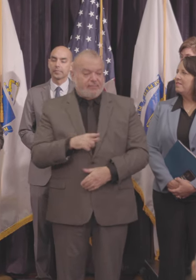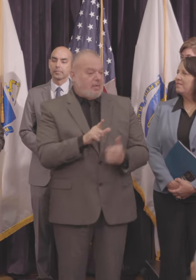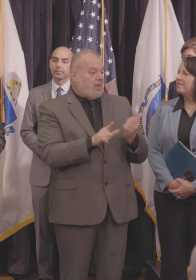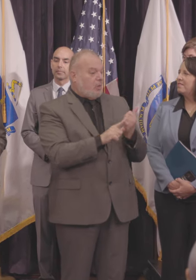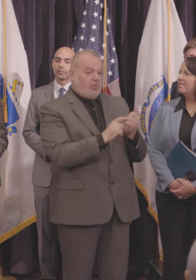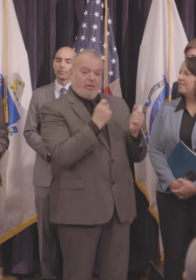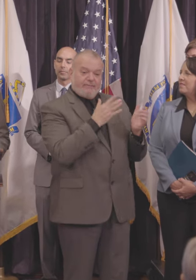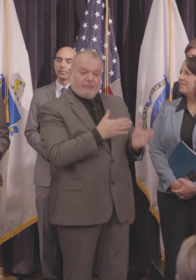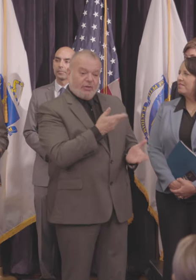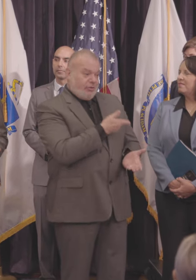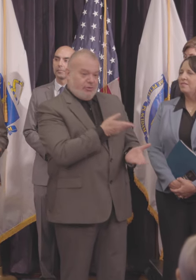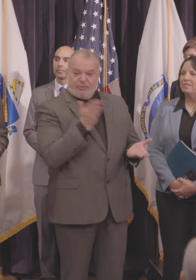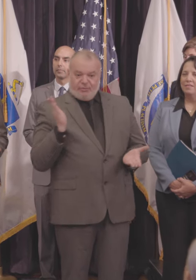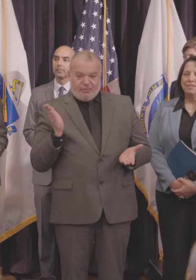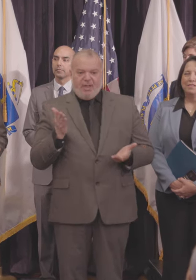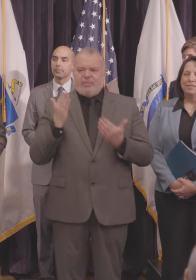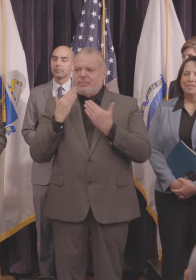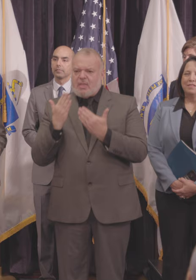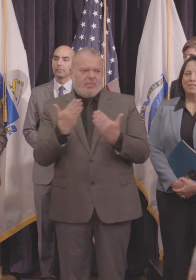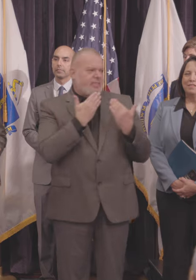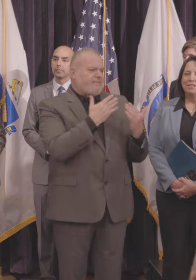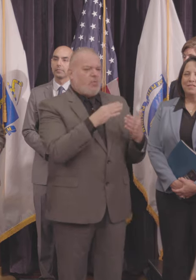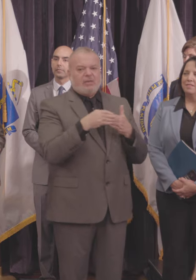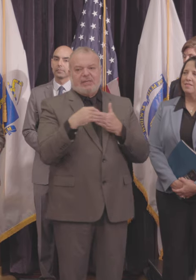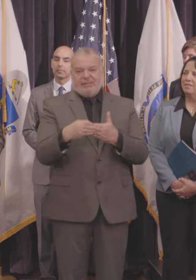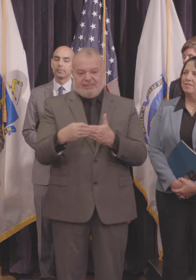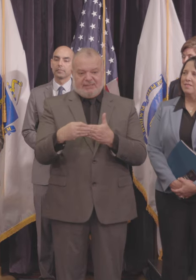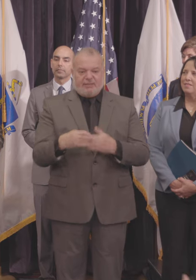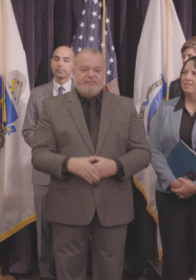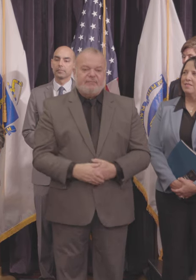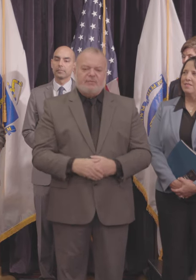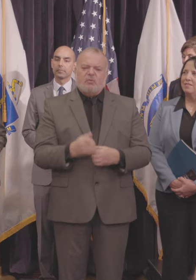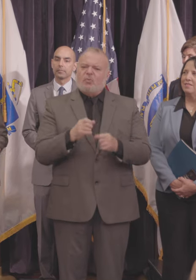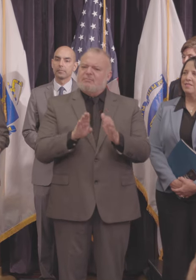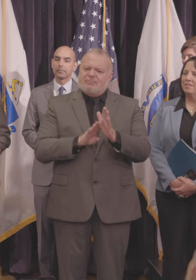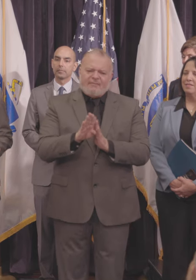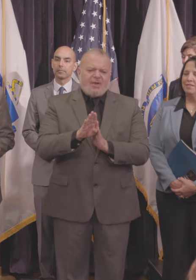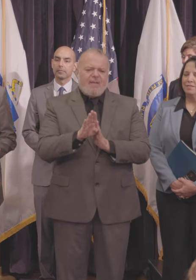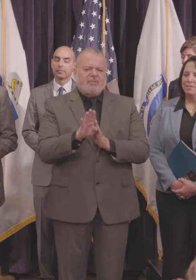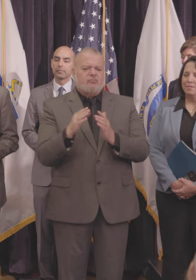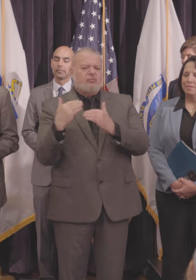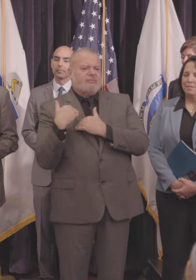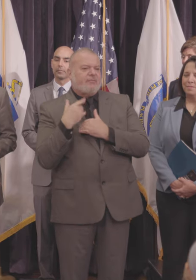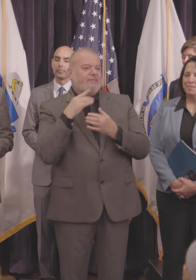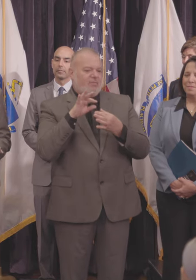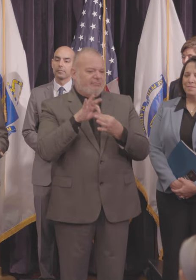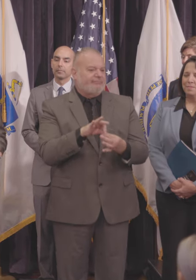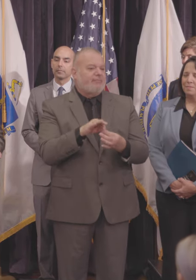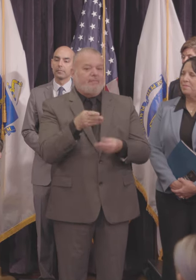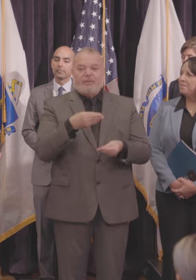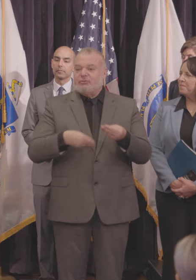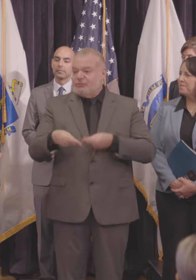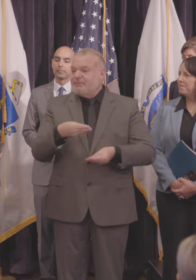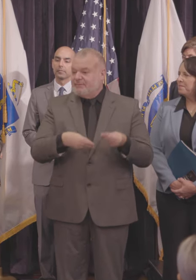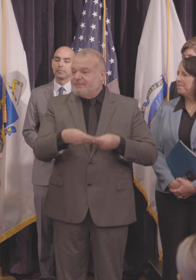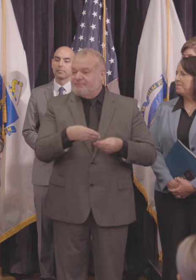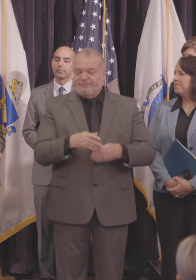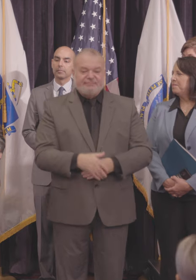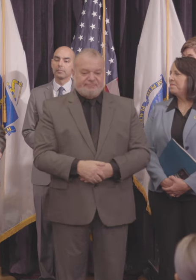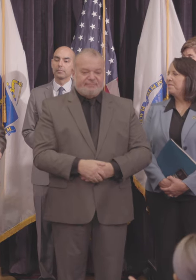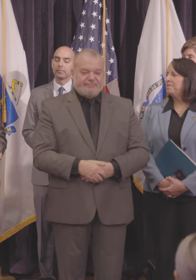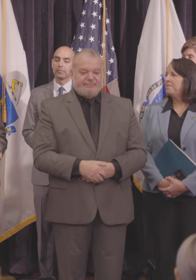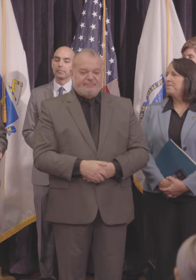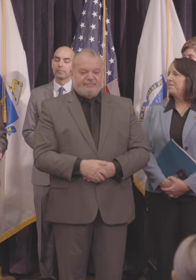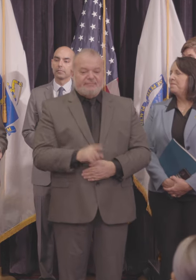on the important investments we are able to make in our first year in this administration. As the governor said, the budget we are filing today is